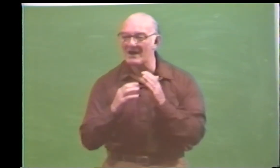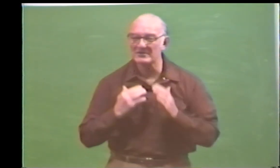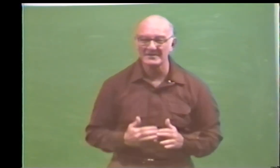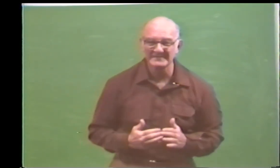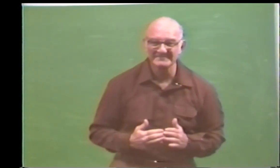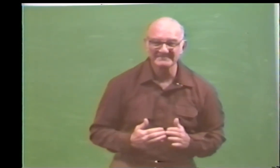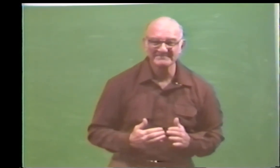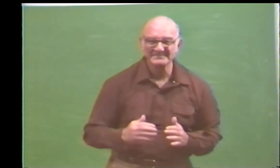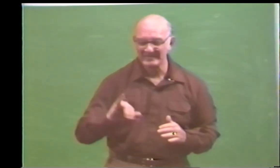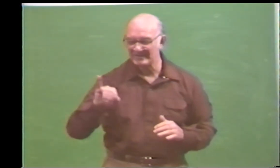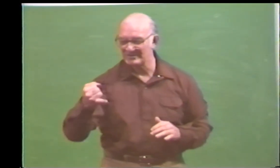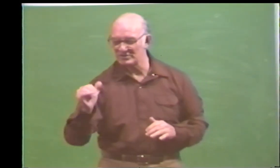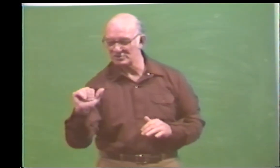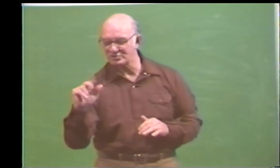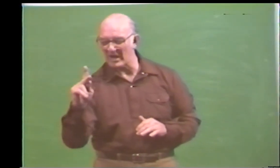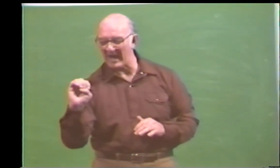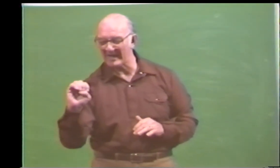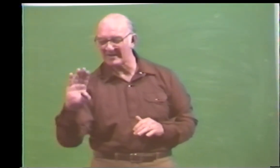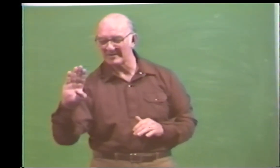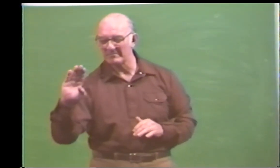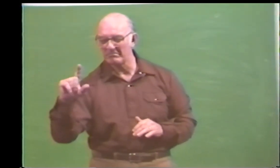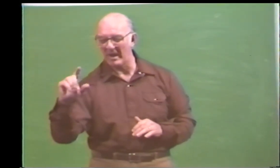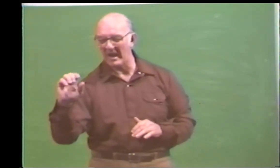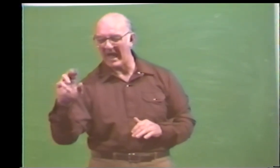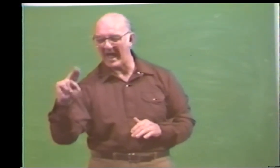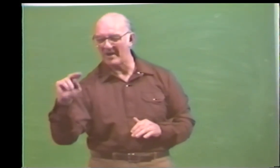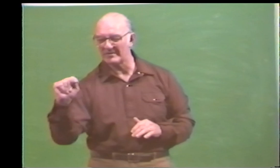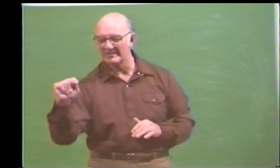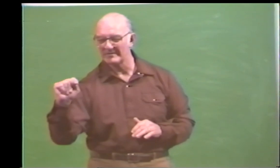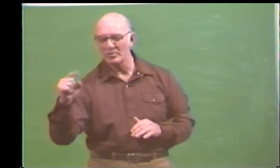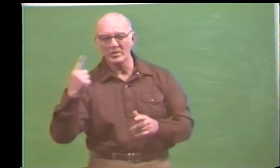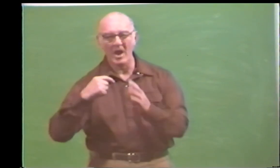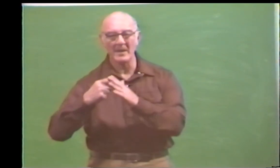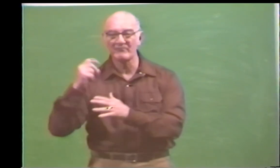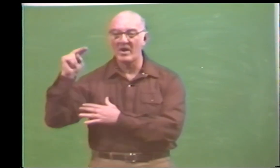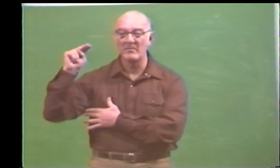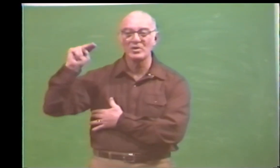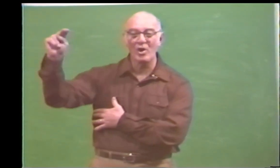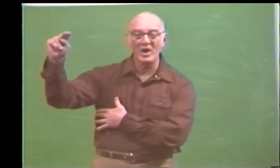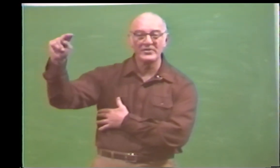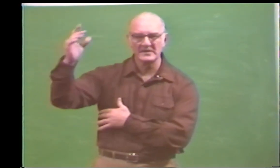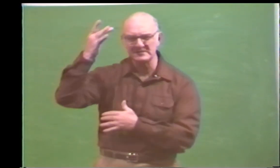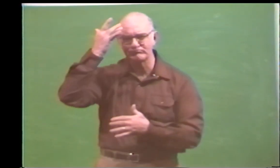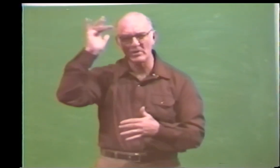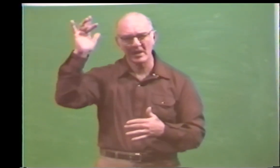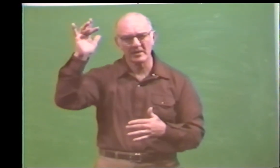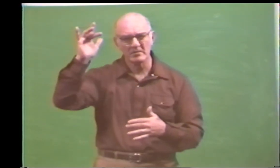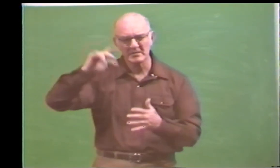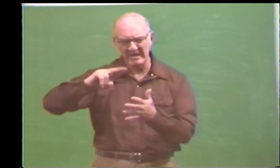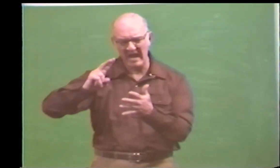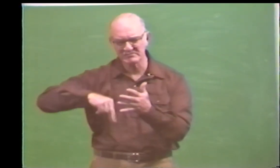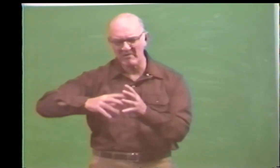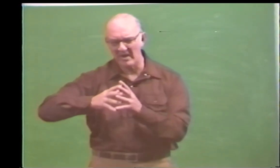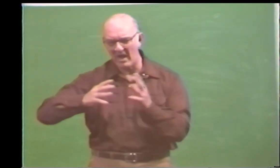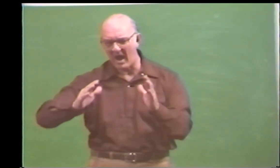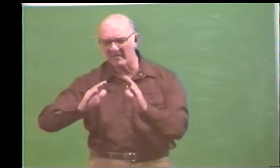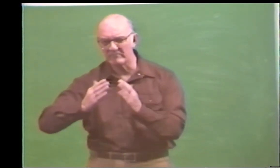character. Jake Barant, who came from the North, he's brilliant. He has read a lot of